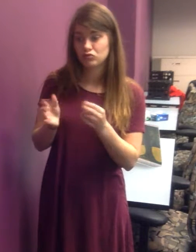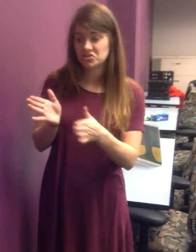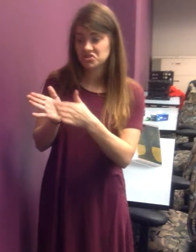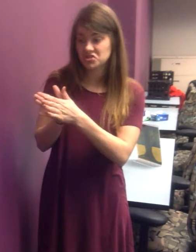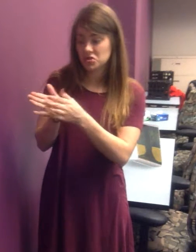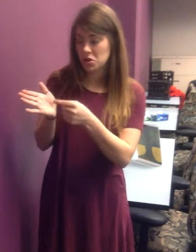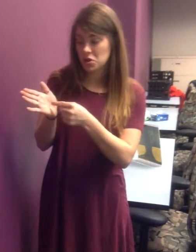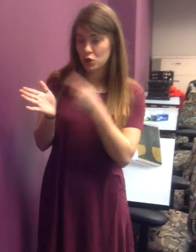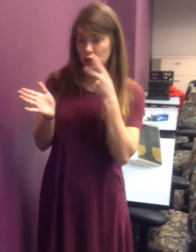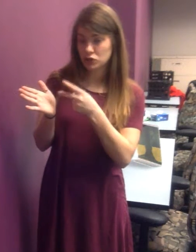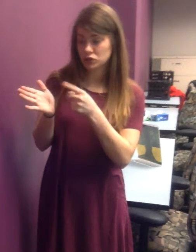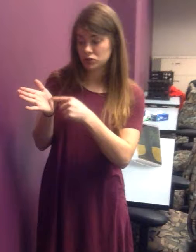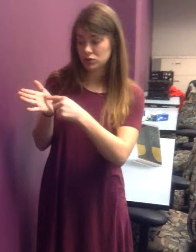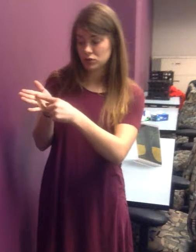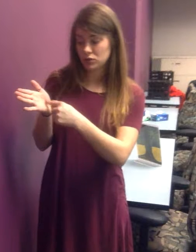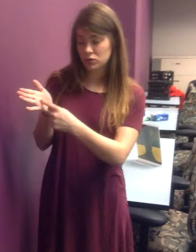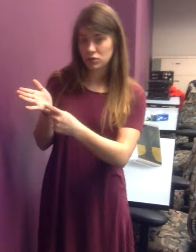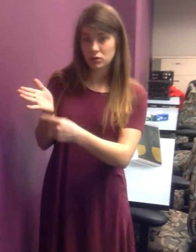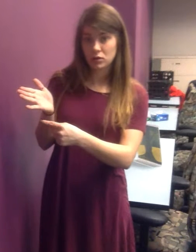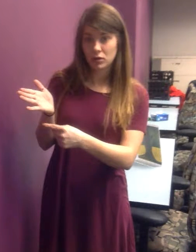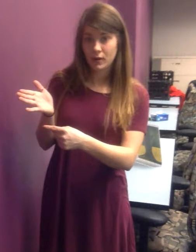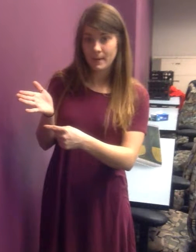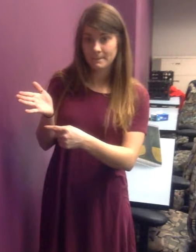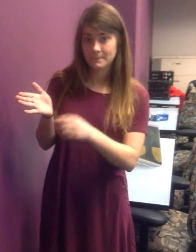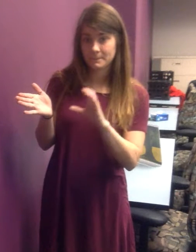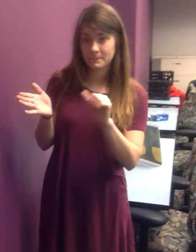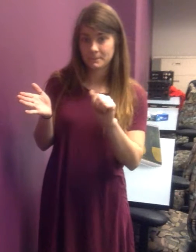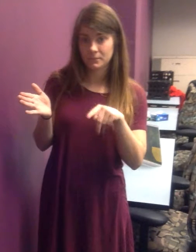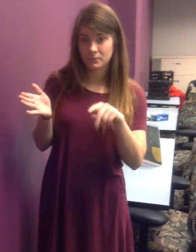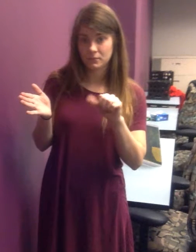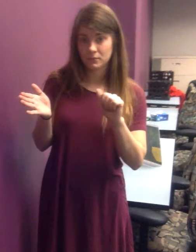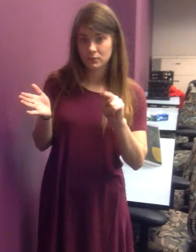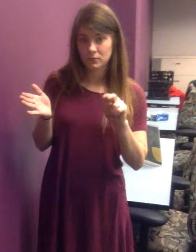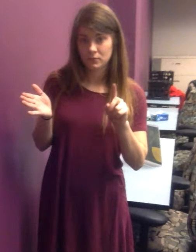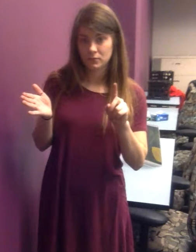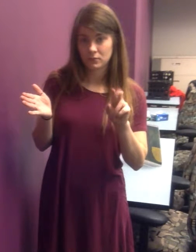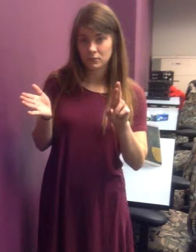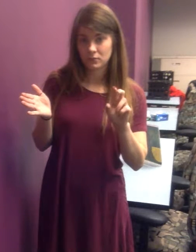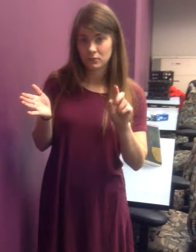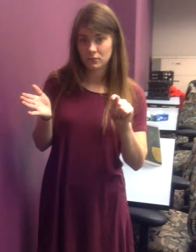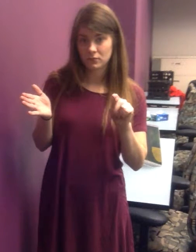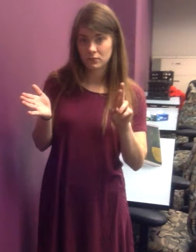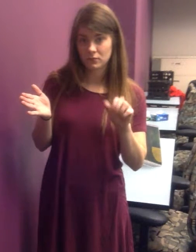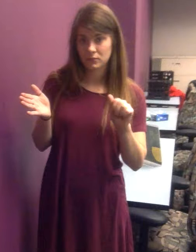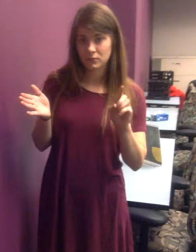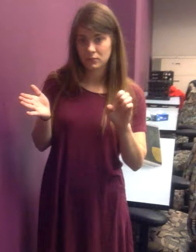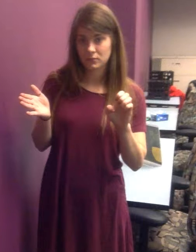on the side of it that said cap-and-trade means higher taxes, lost jobs, less freedom. And we went all over the country doing events and